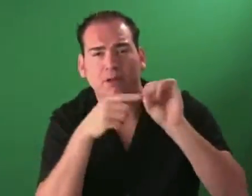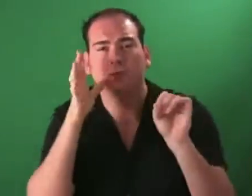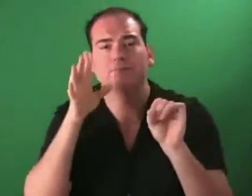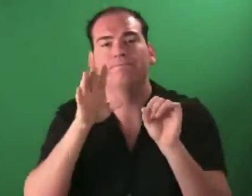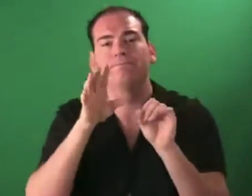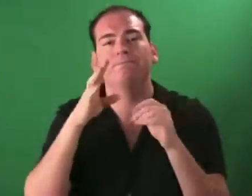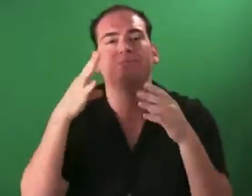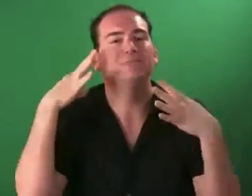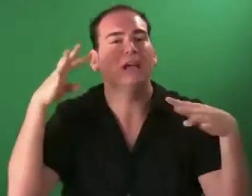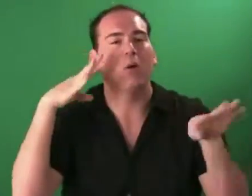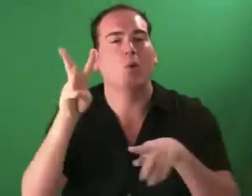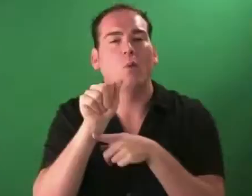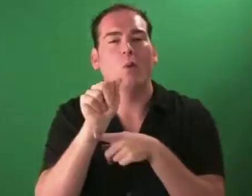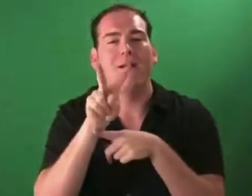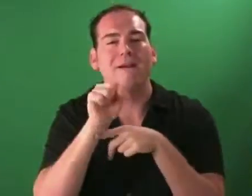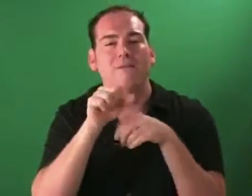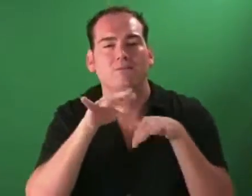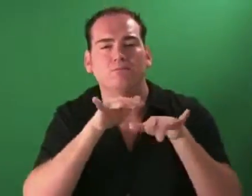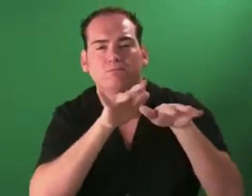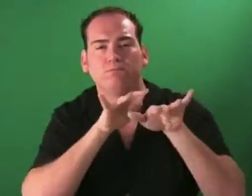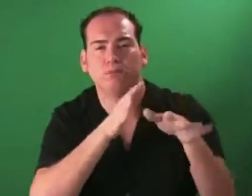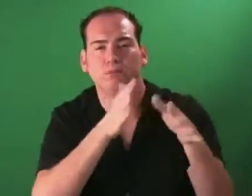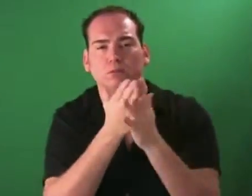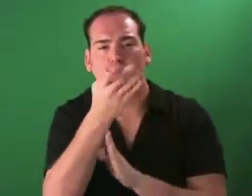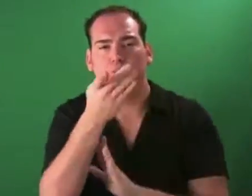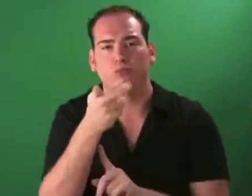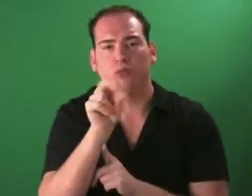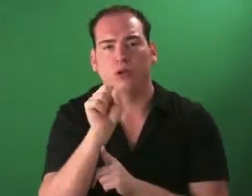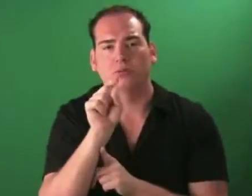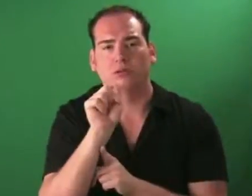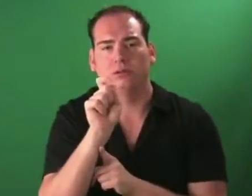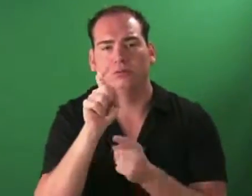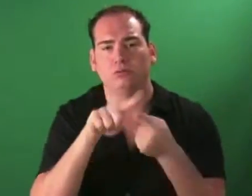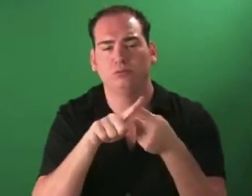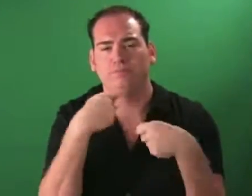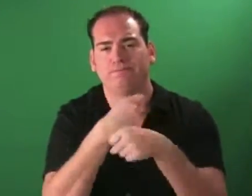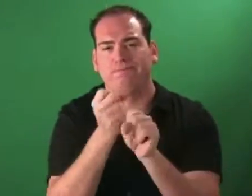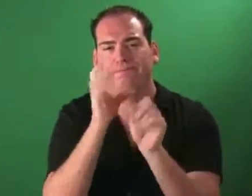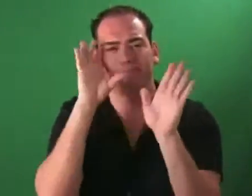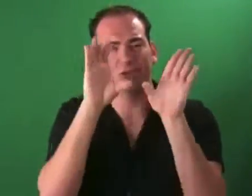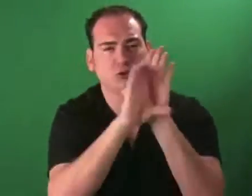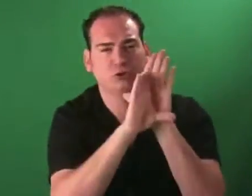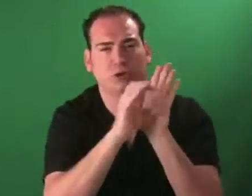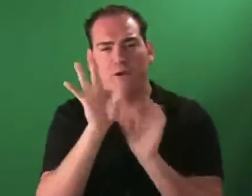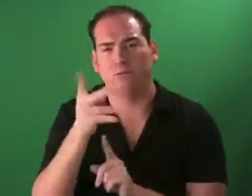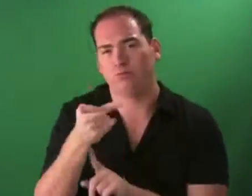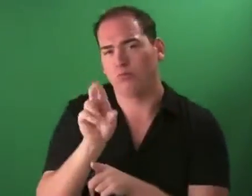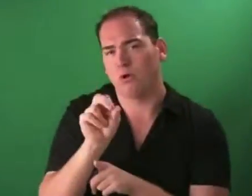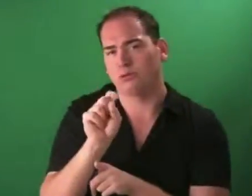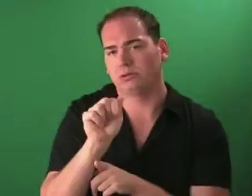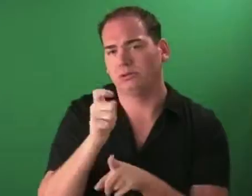this procedure, the doctor will go through the rectum and use a scope,